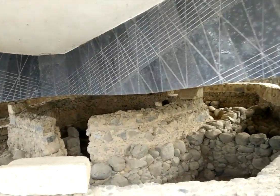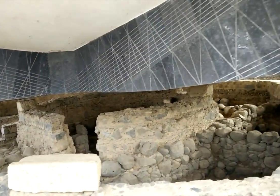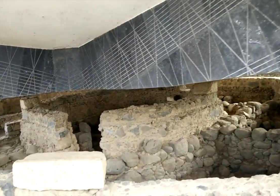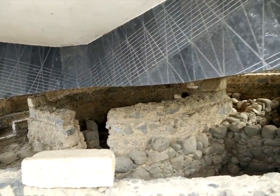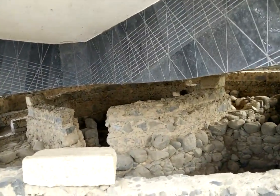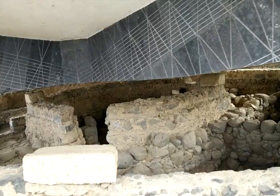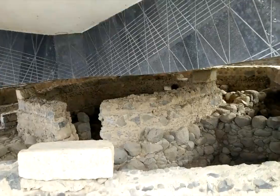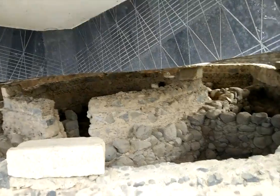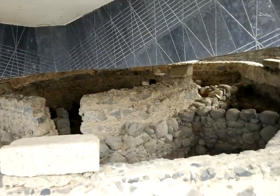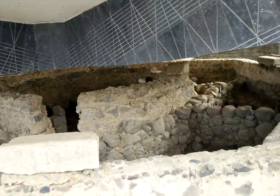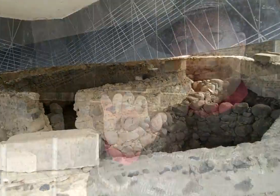house there.